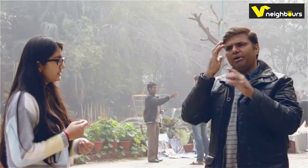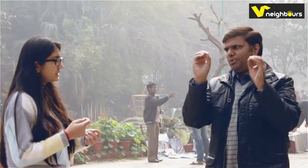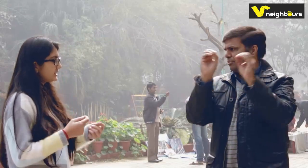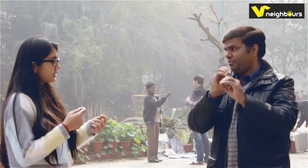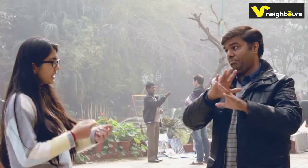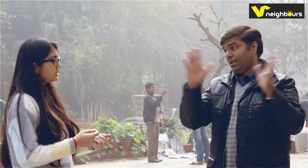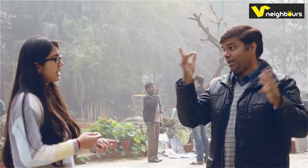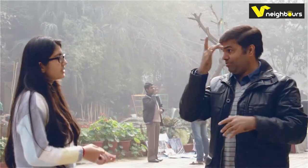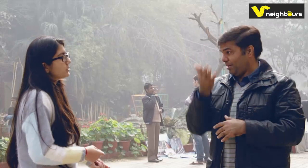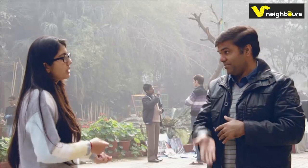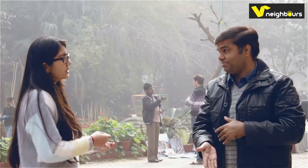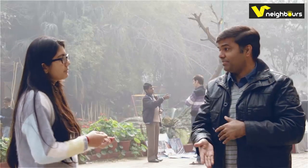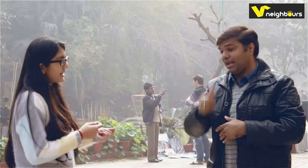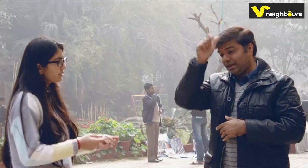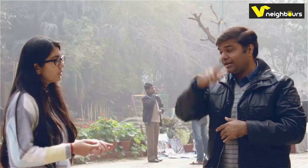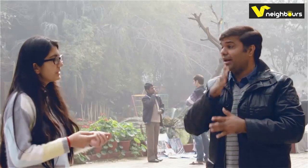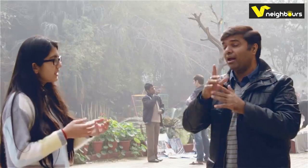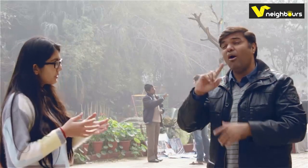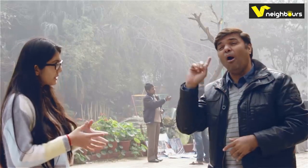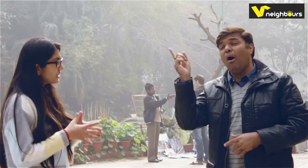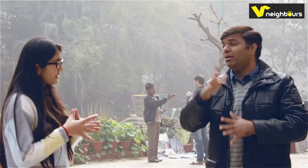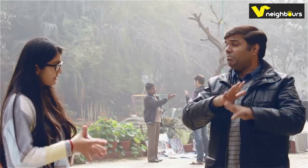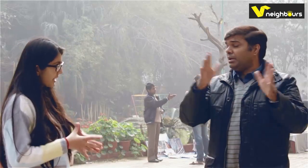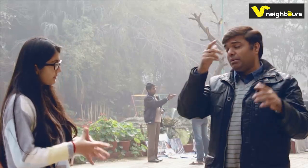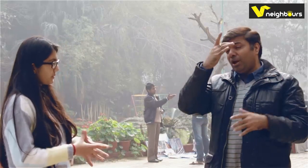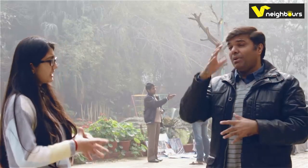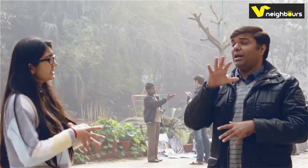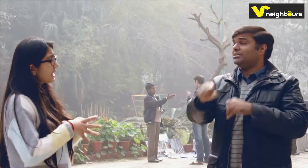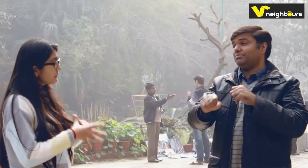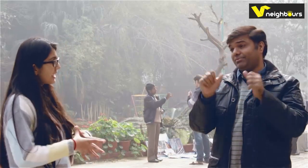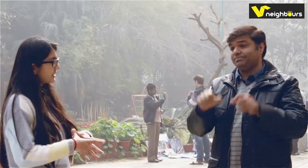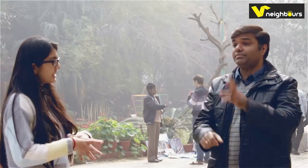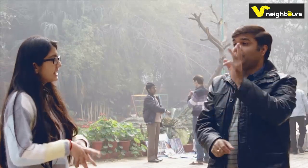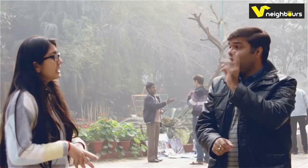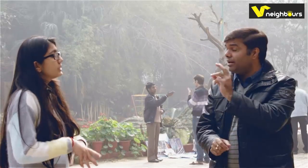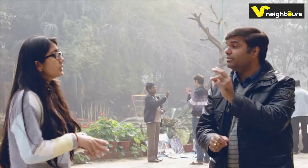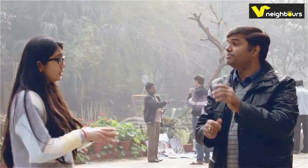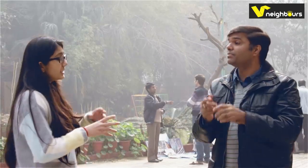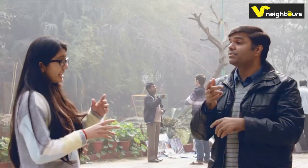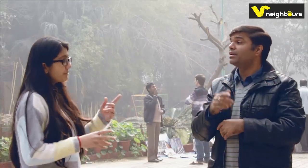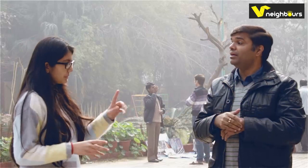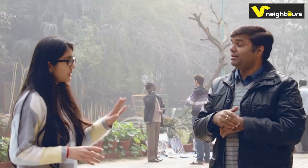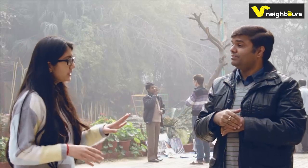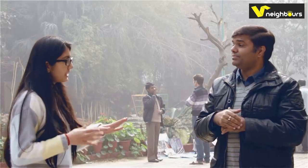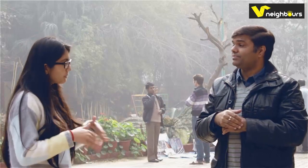there is a train which has to come on the platform, on a particular platform, it doesn't come there. So the deaf people don't come to